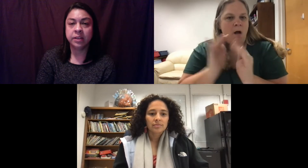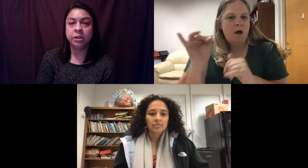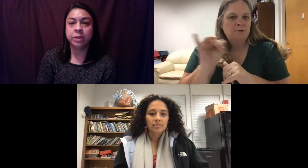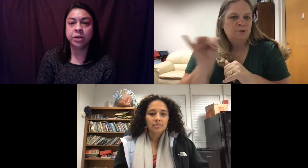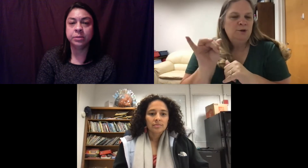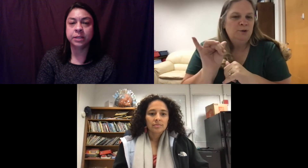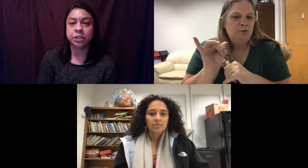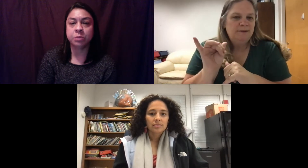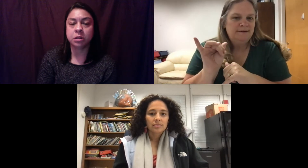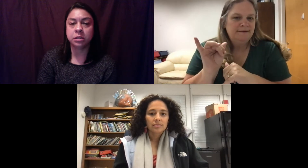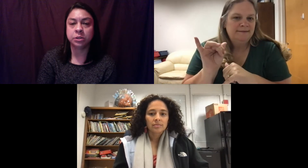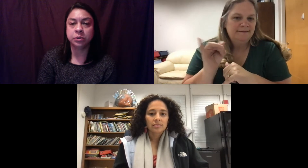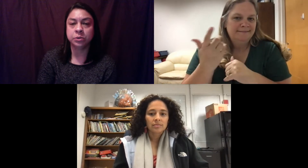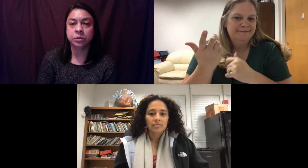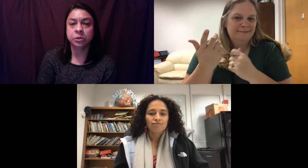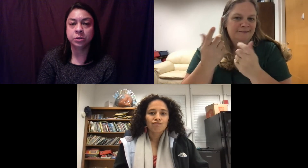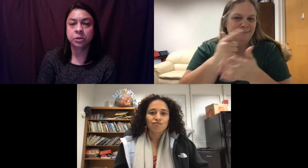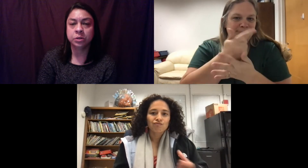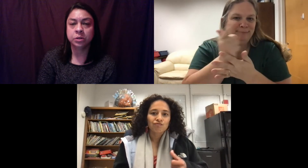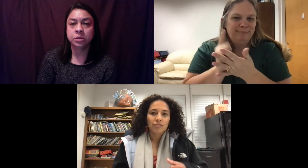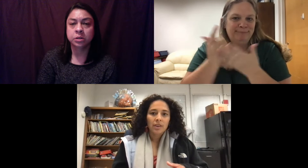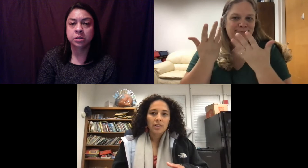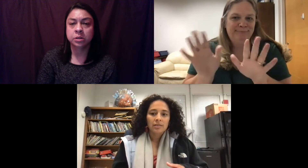I think there are many groups that are small too.